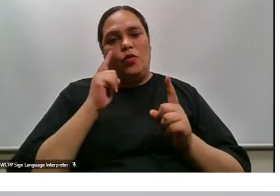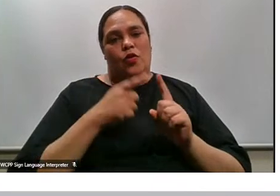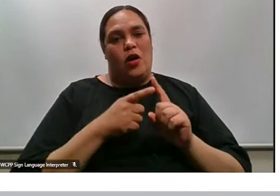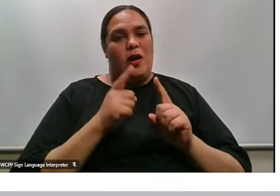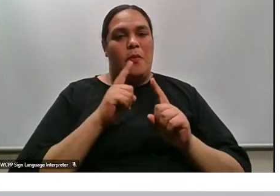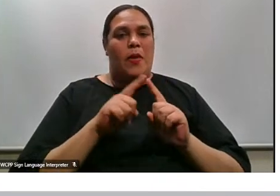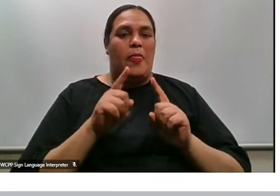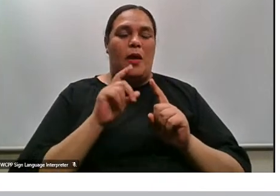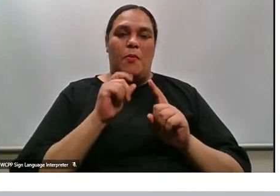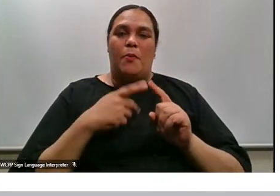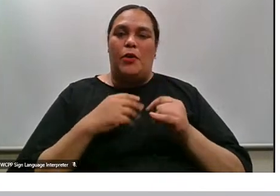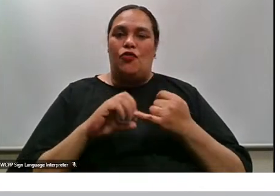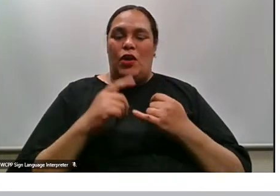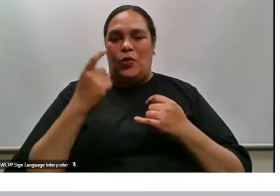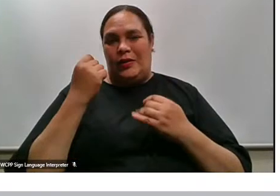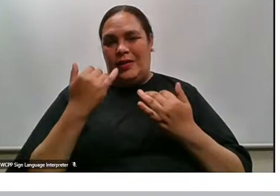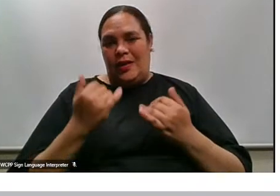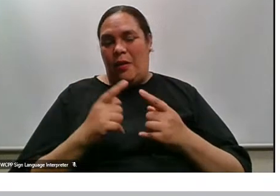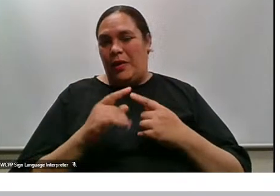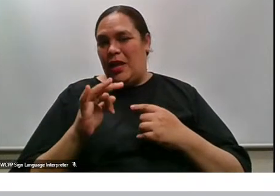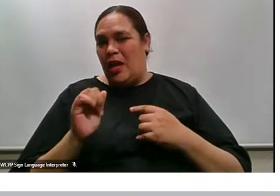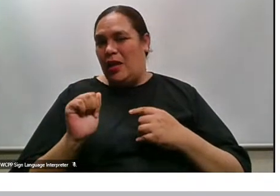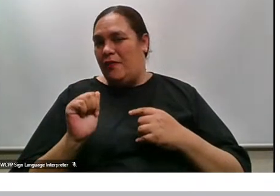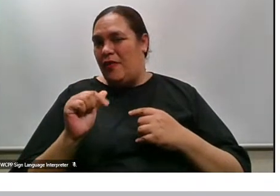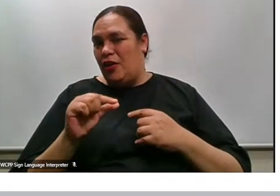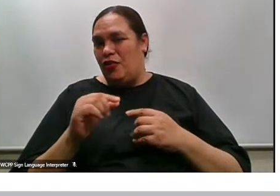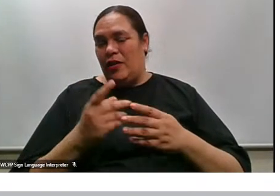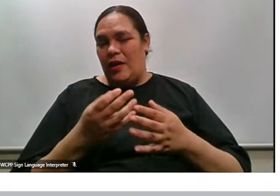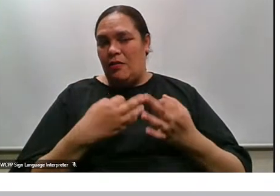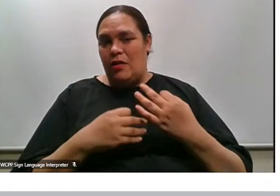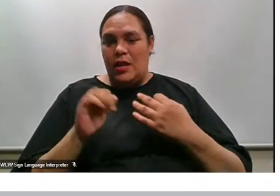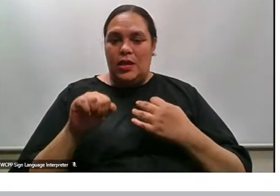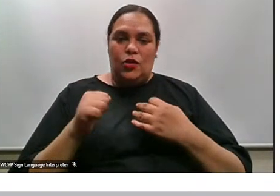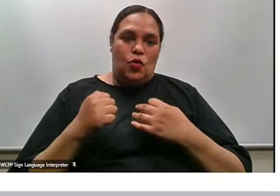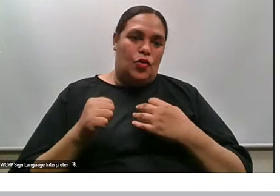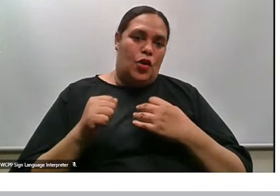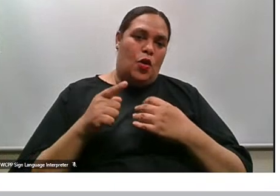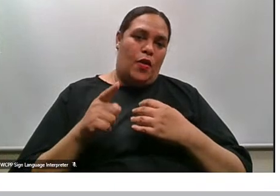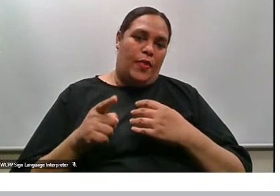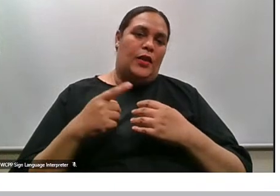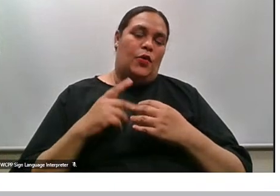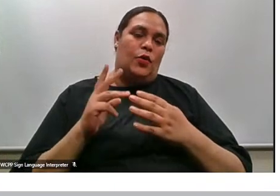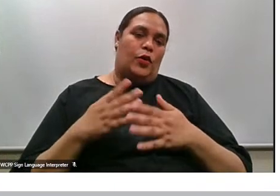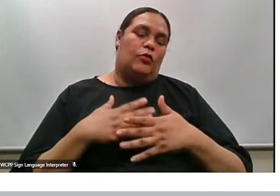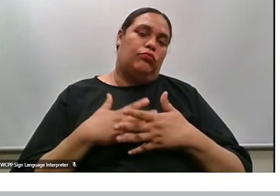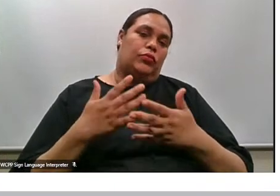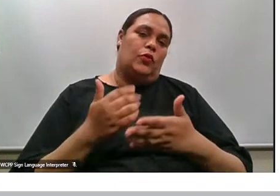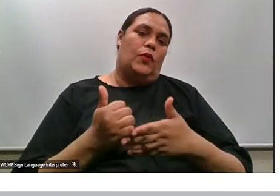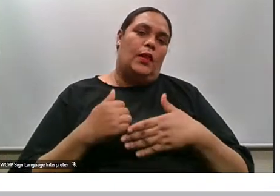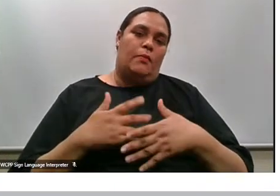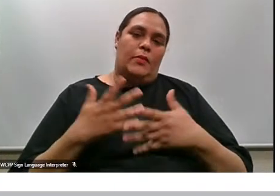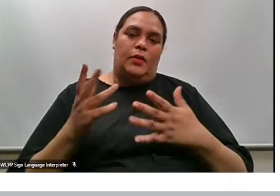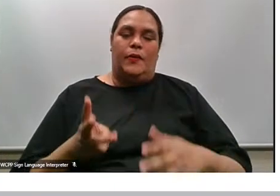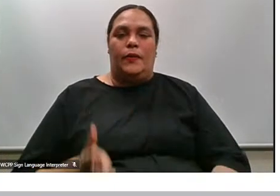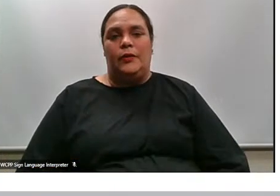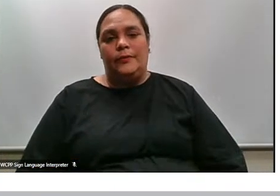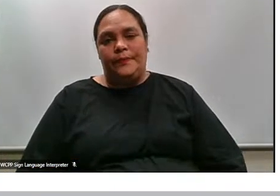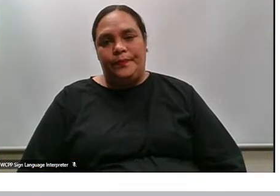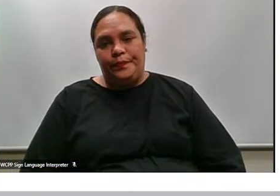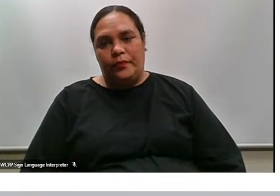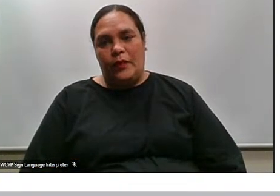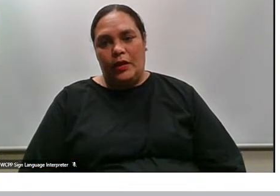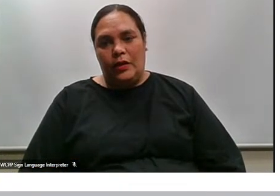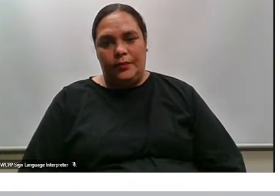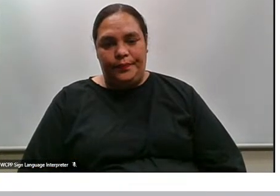I'm trying to understand, Chairperson. So if the AG can give me a yes or a no on that, that would be very helpful.